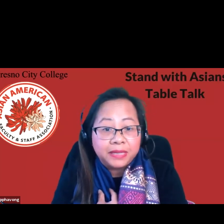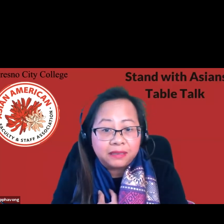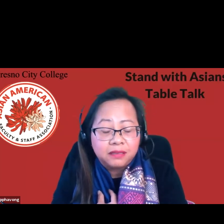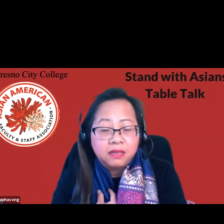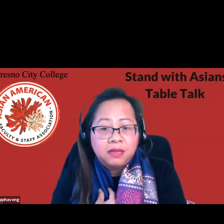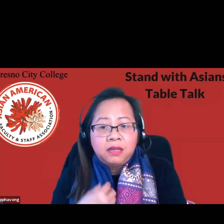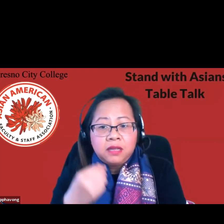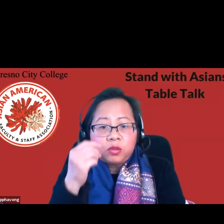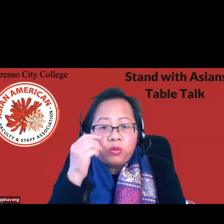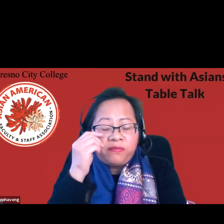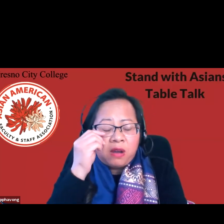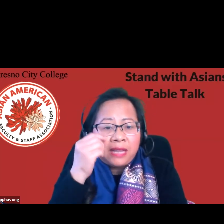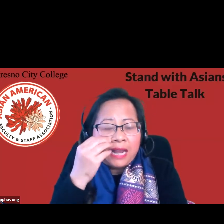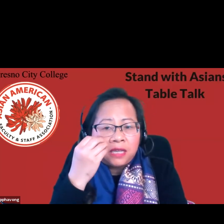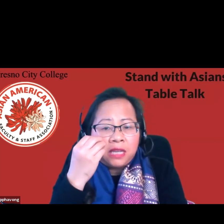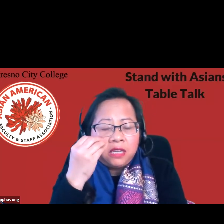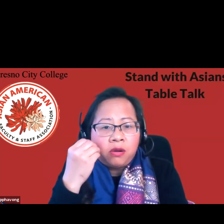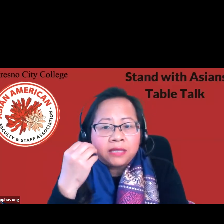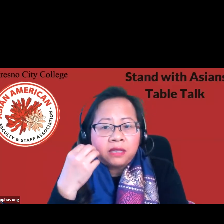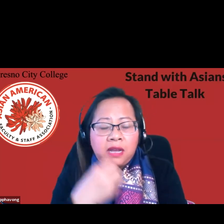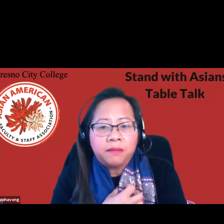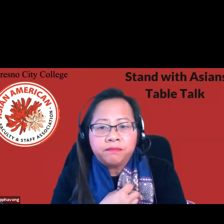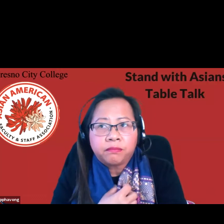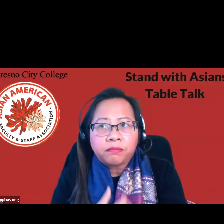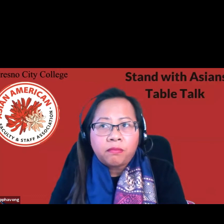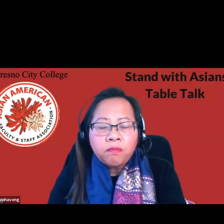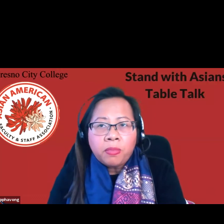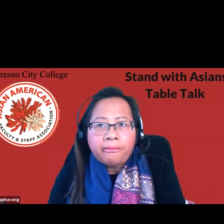been happening. So we felt that as